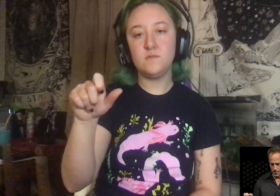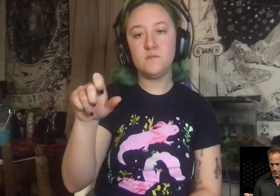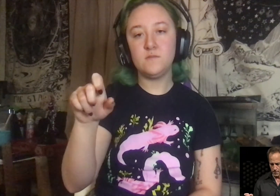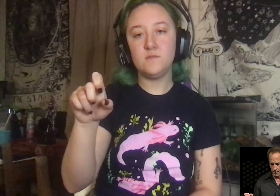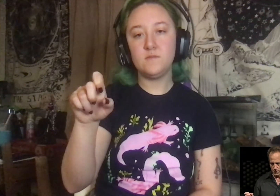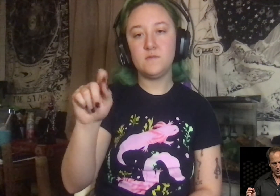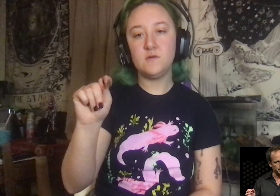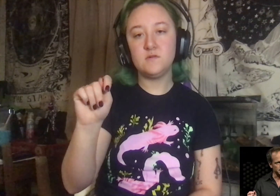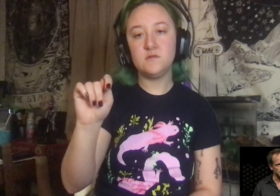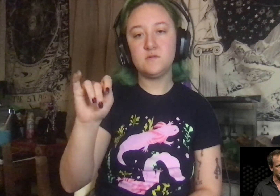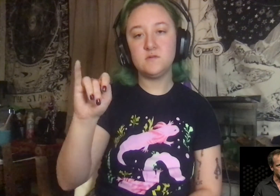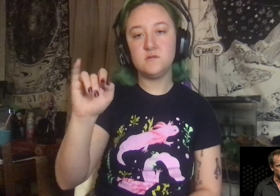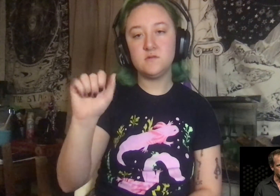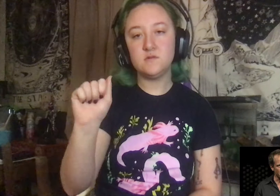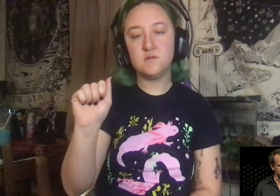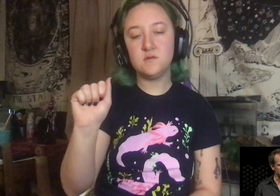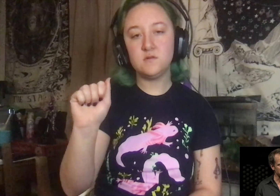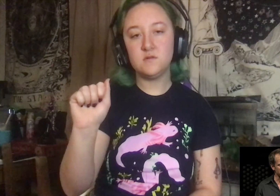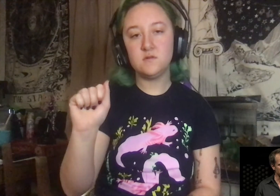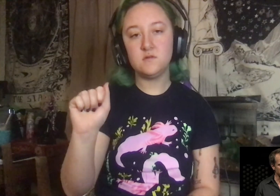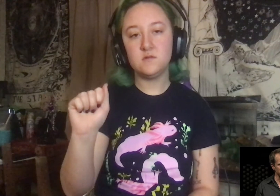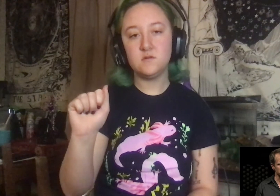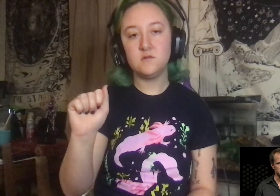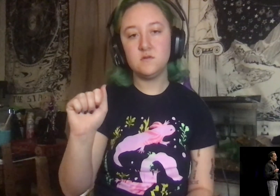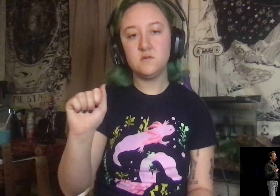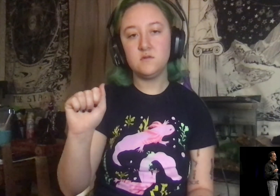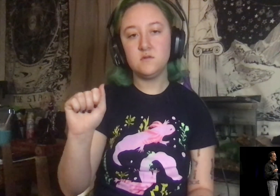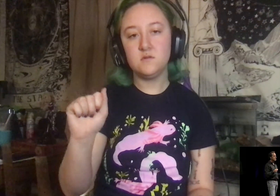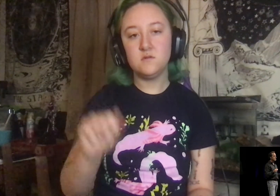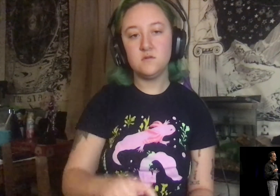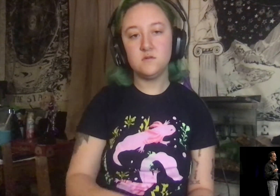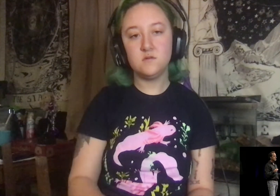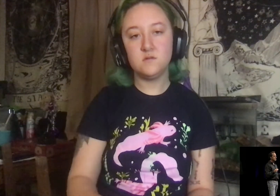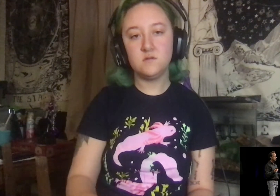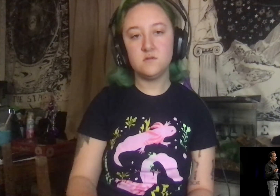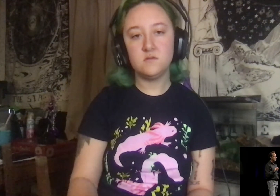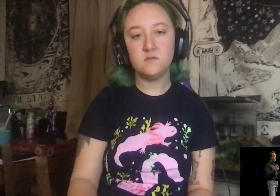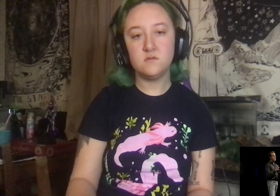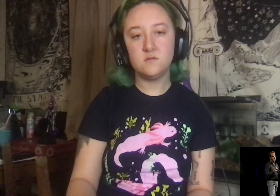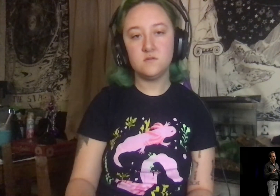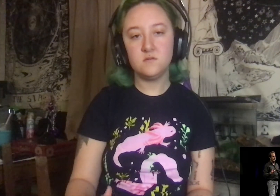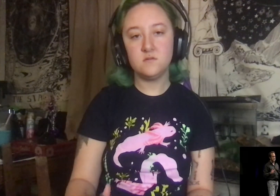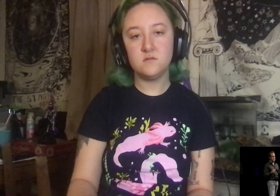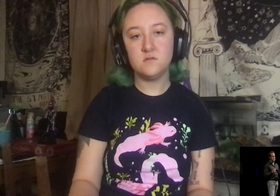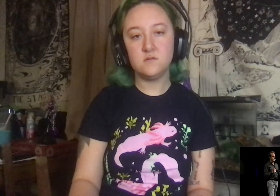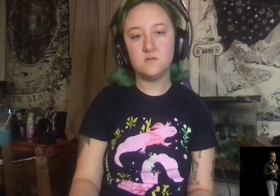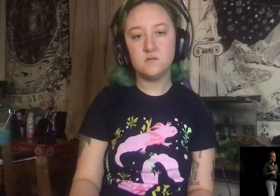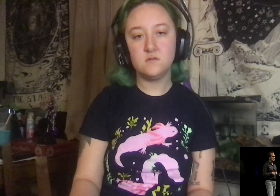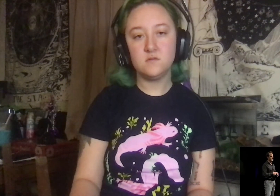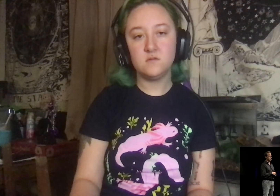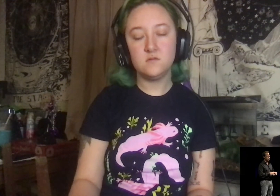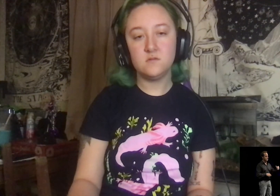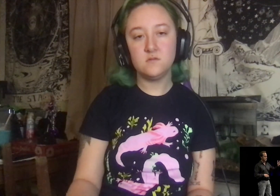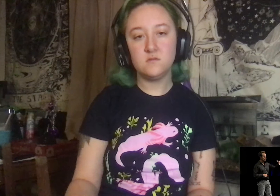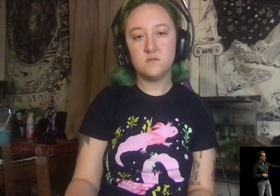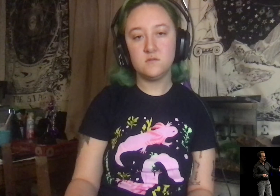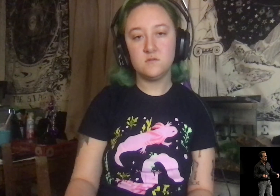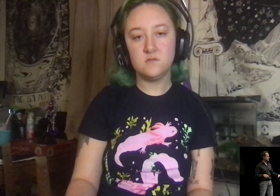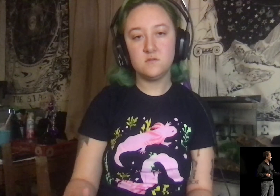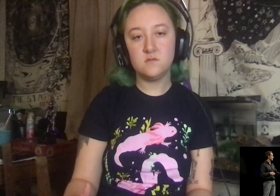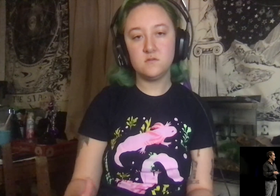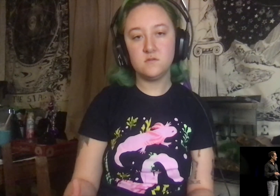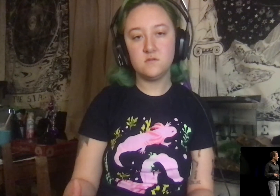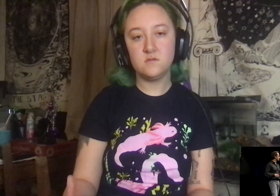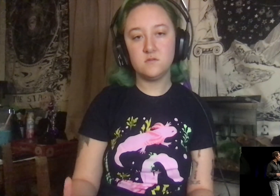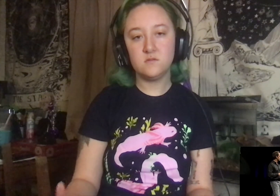word, peripeteia, that's the moment in the great tragedies,